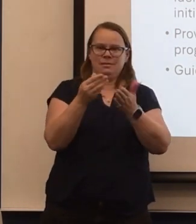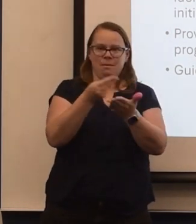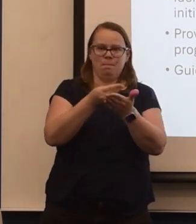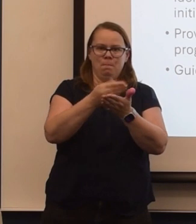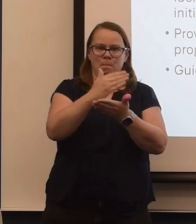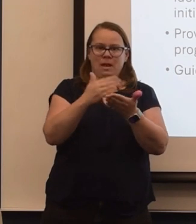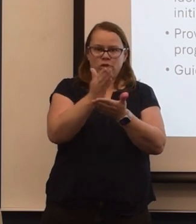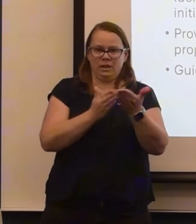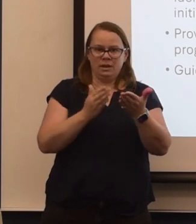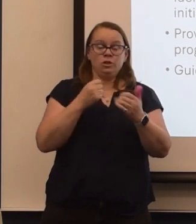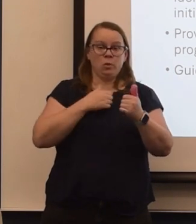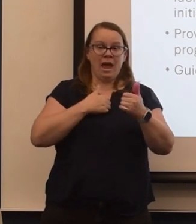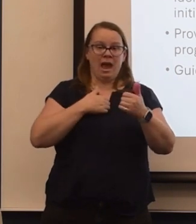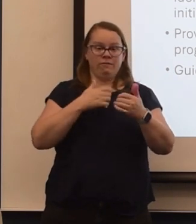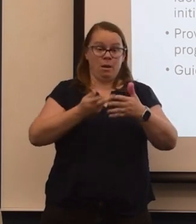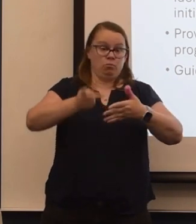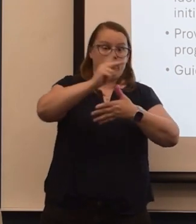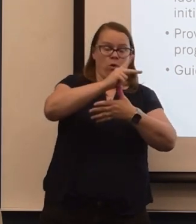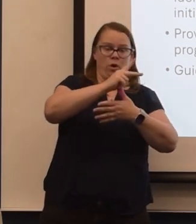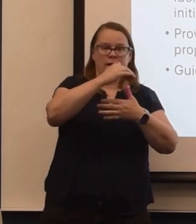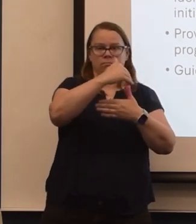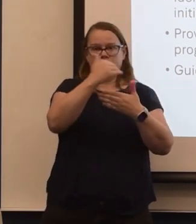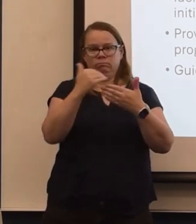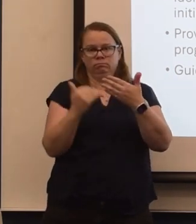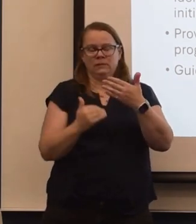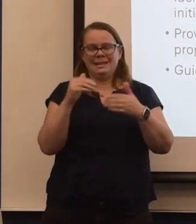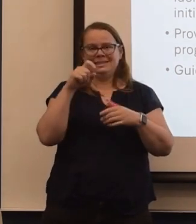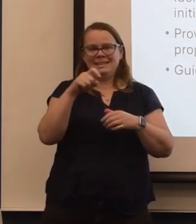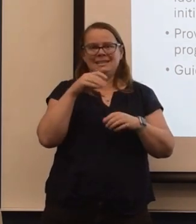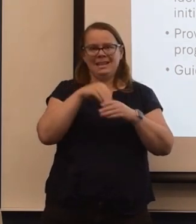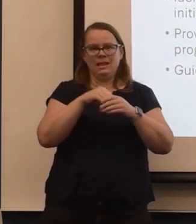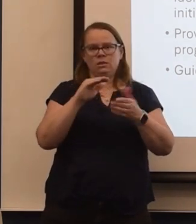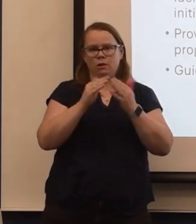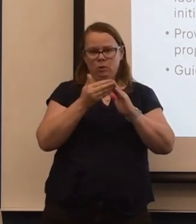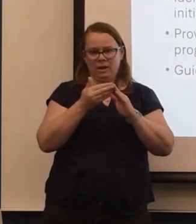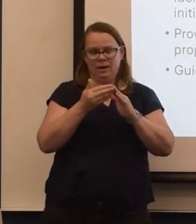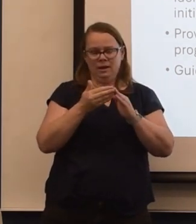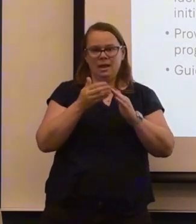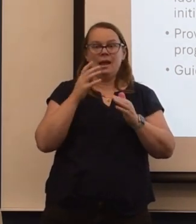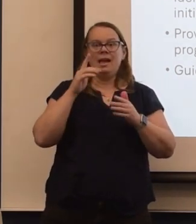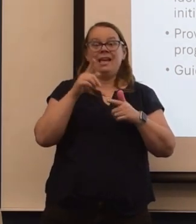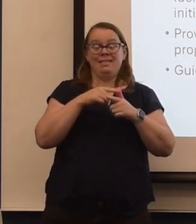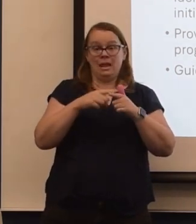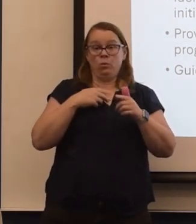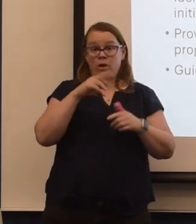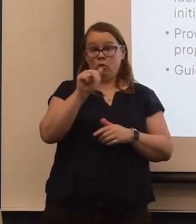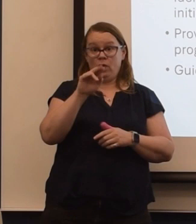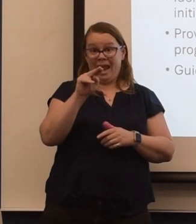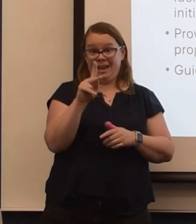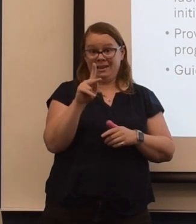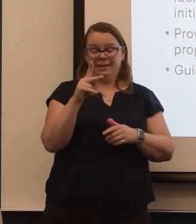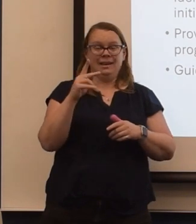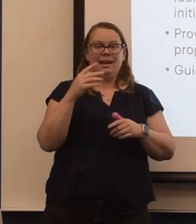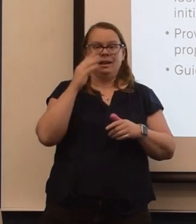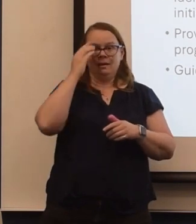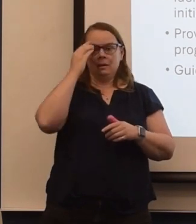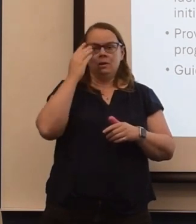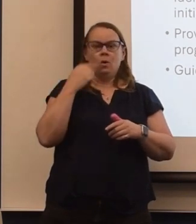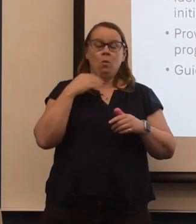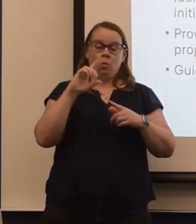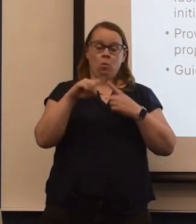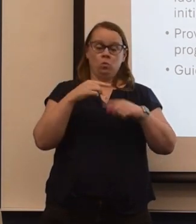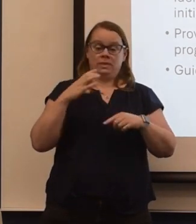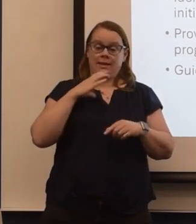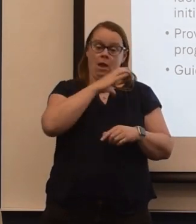have a hierarchy of needs in the community that we sort of rank, and then when the city council and city staff get together to